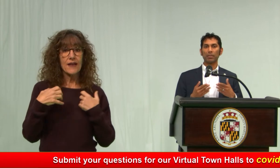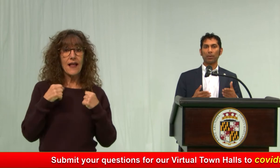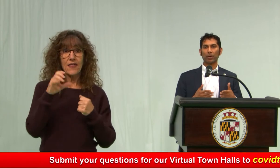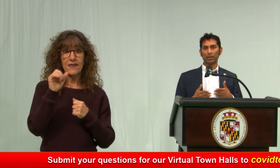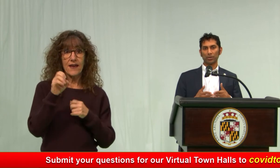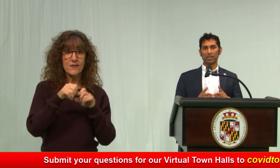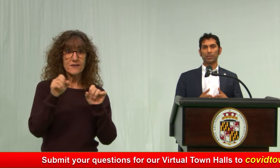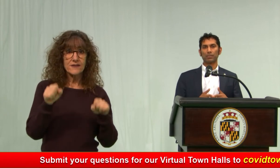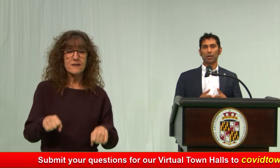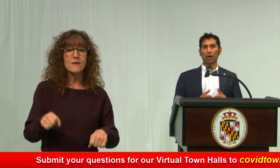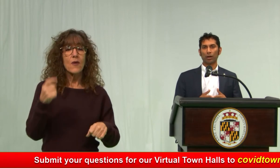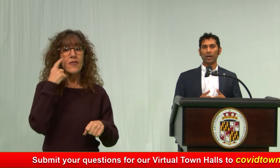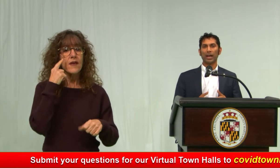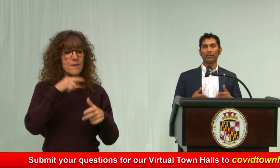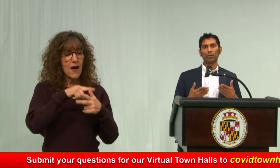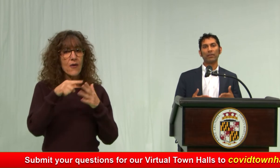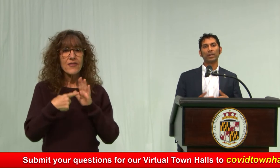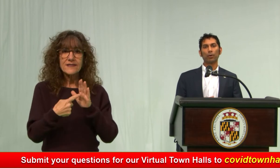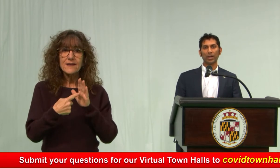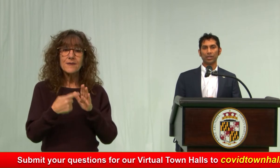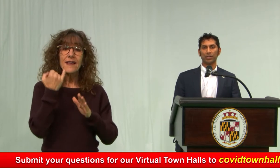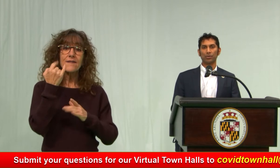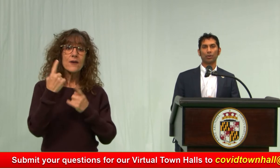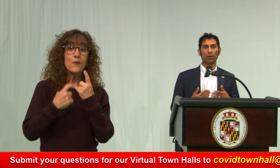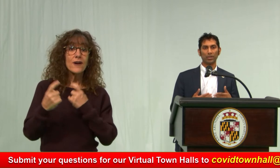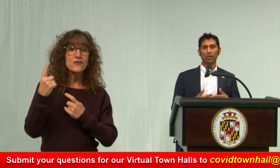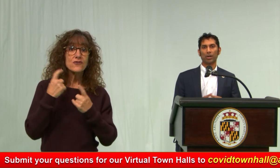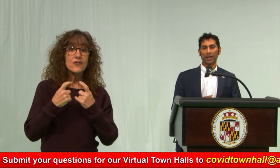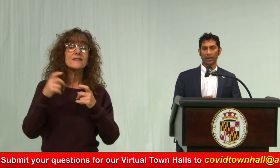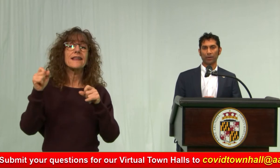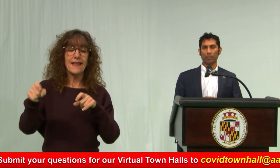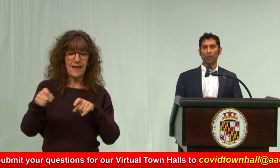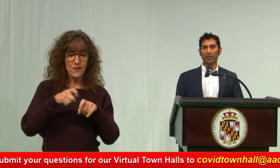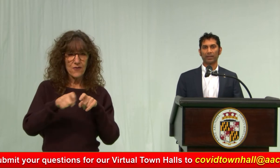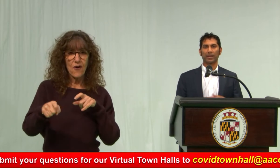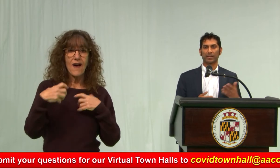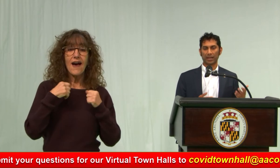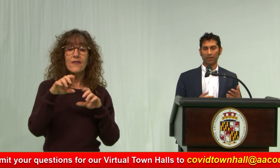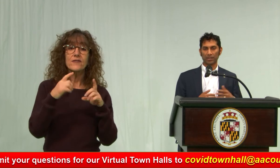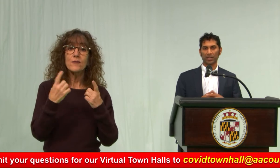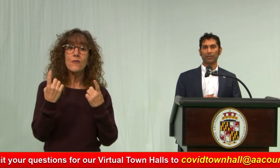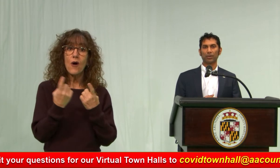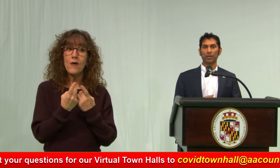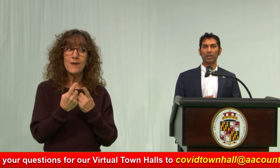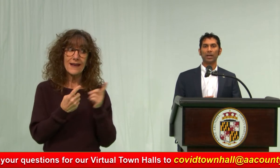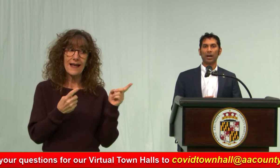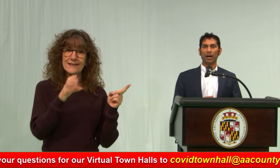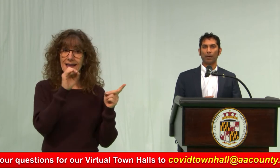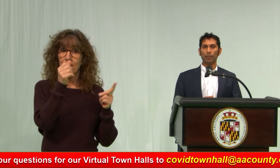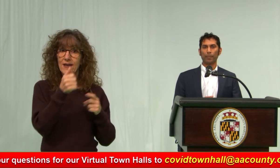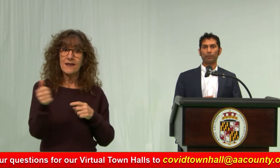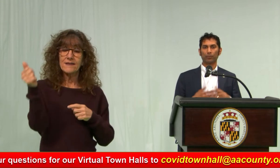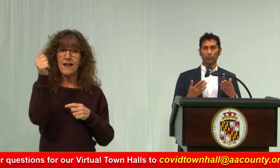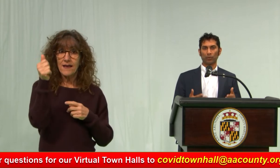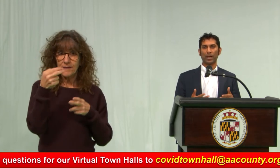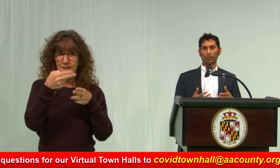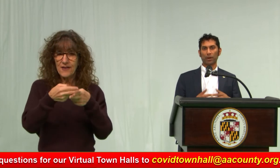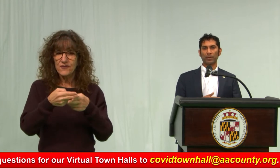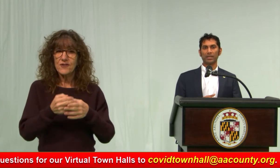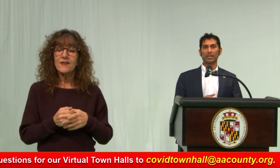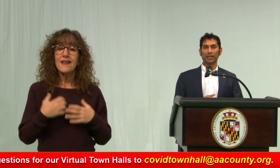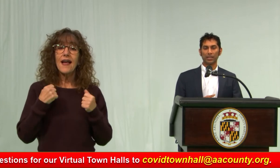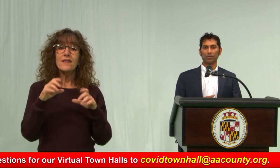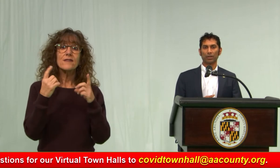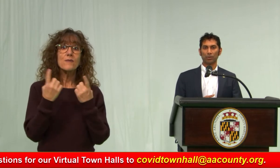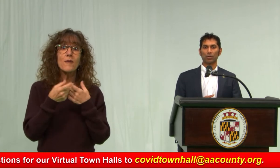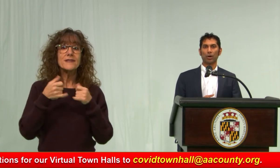just think about what those symptoms are, and if you have any questions, you can always call the health department, as the county executive noted. The health